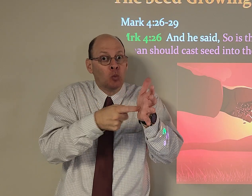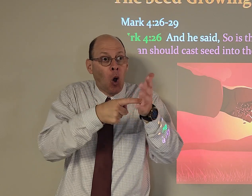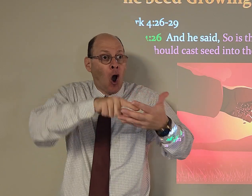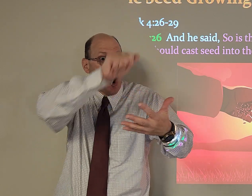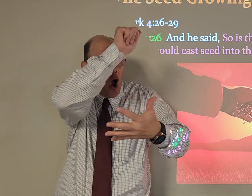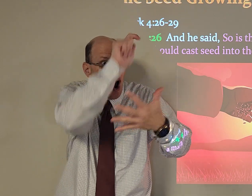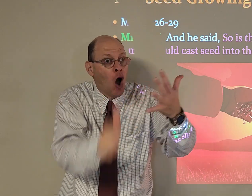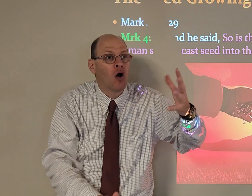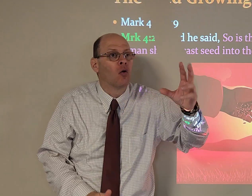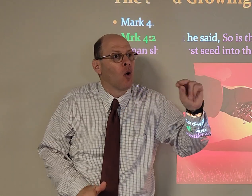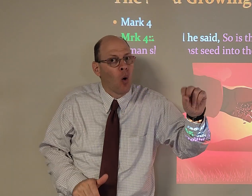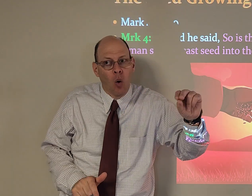So,